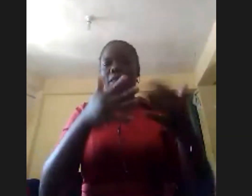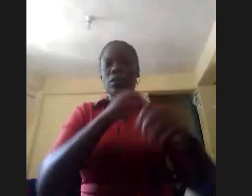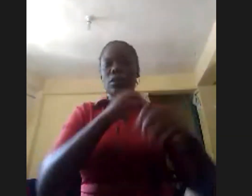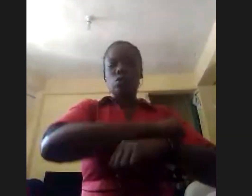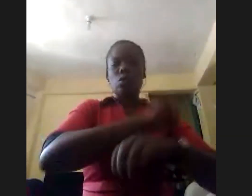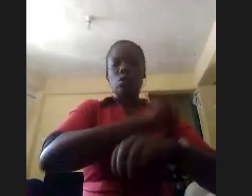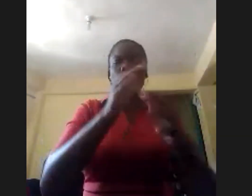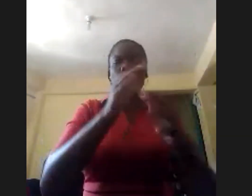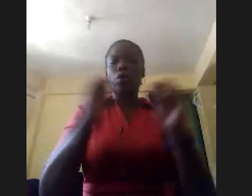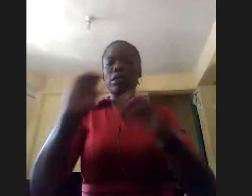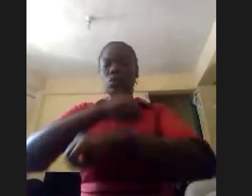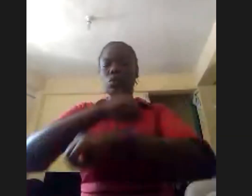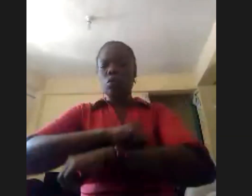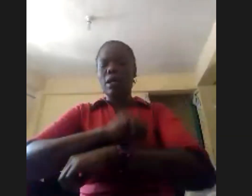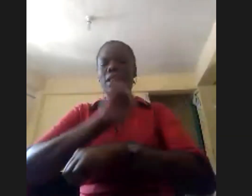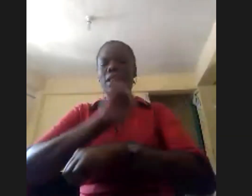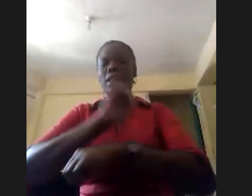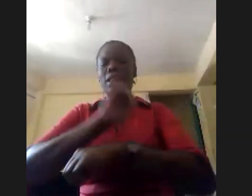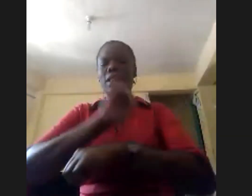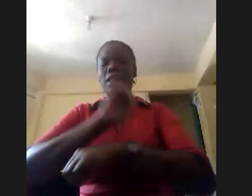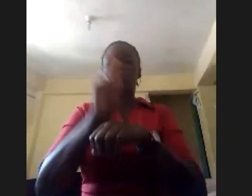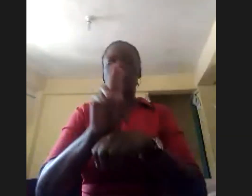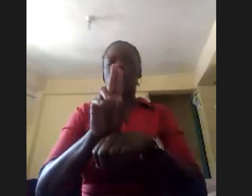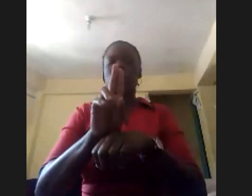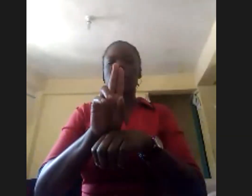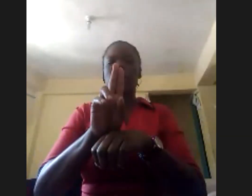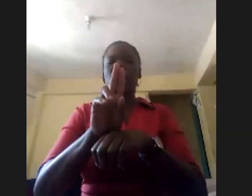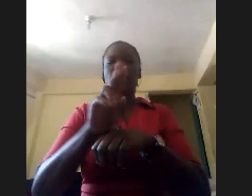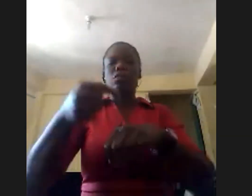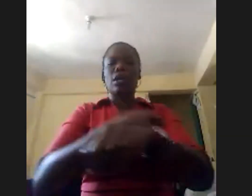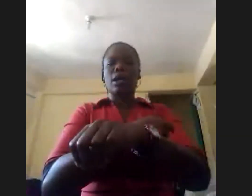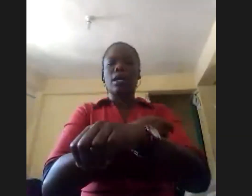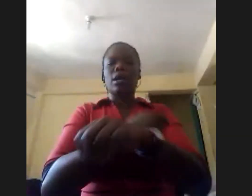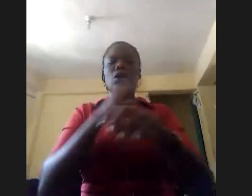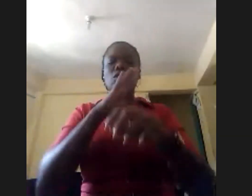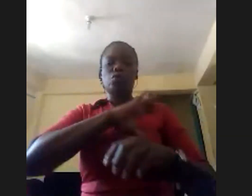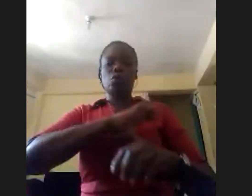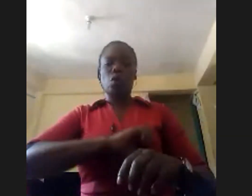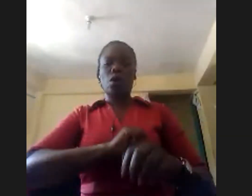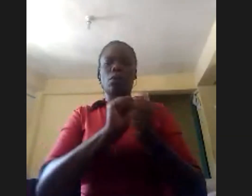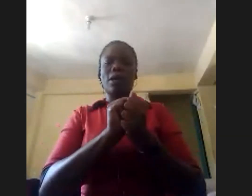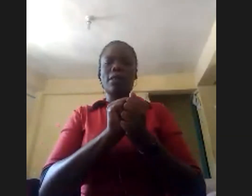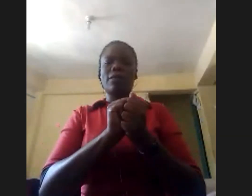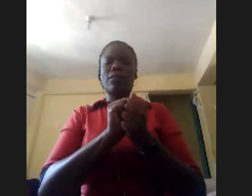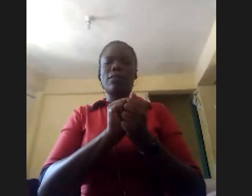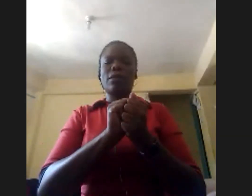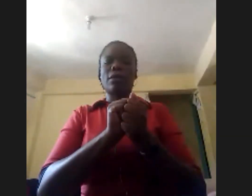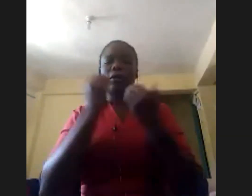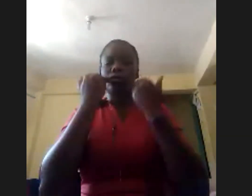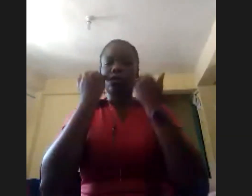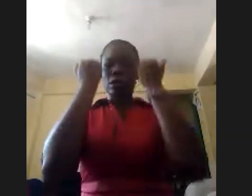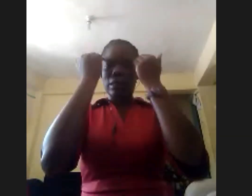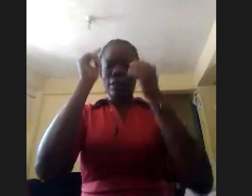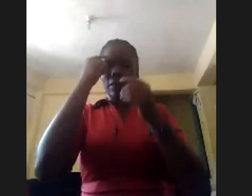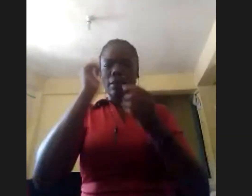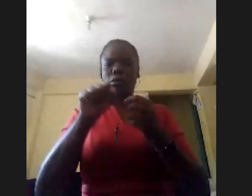is when you use drugs to cope with stress. I think the clinical psychologists will talk more about depression